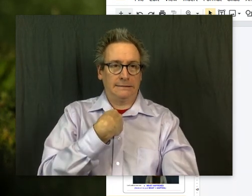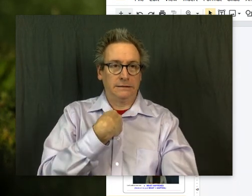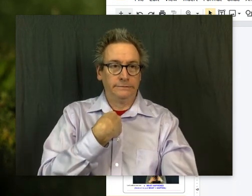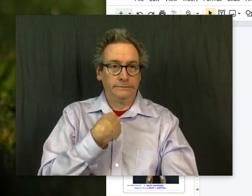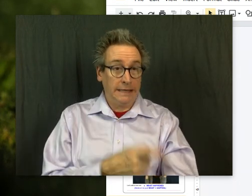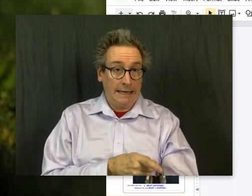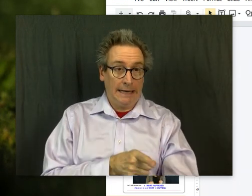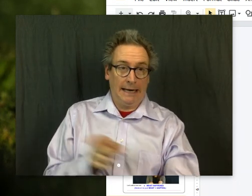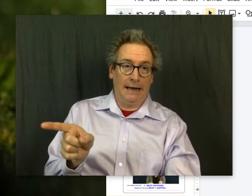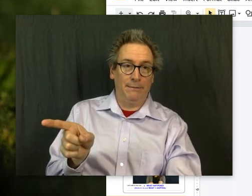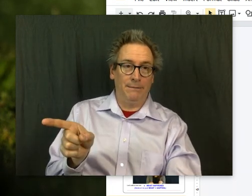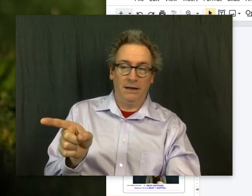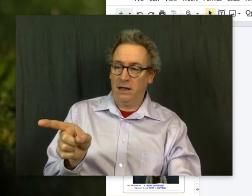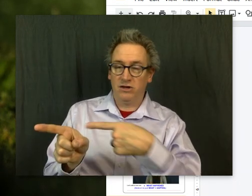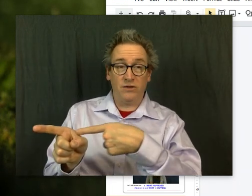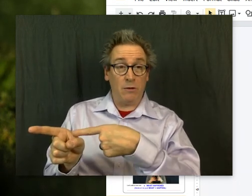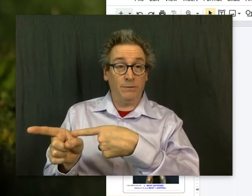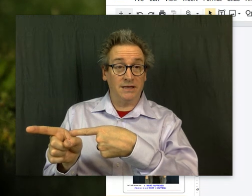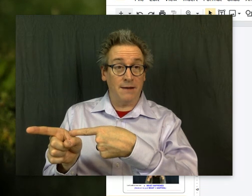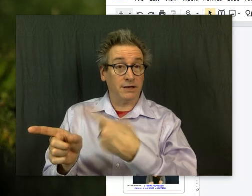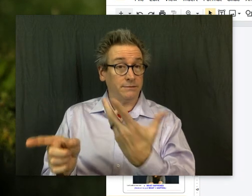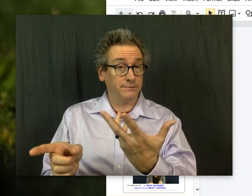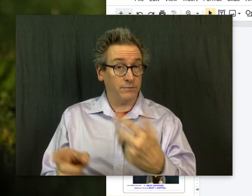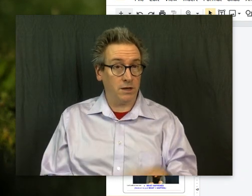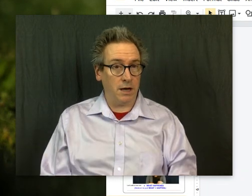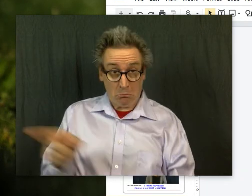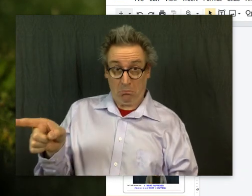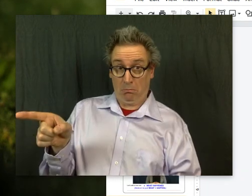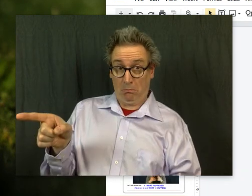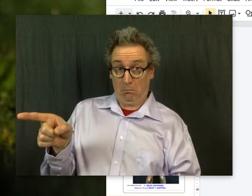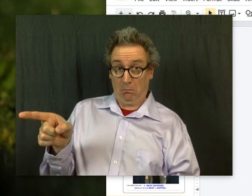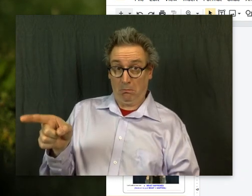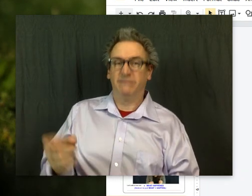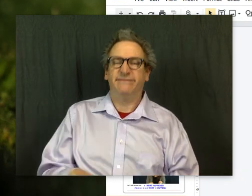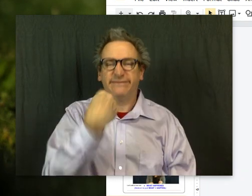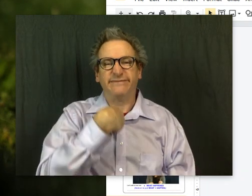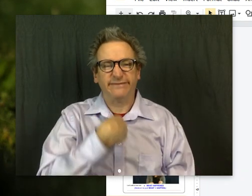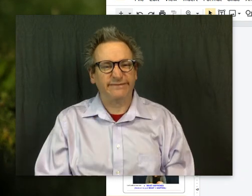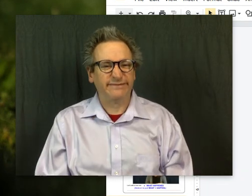ate it. Him. So that would be the topic. Okay.